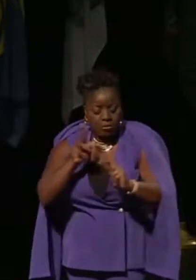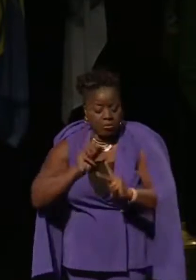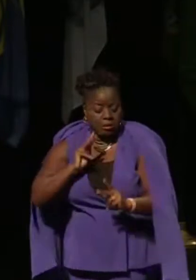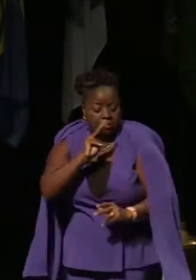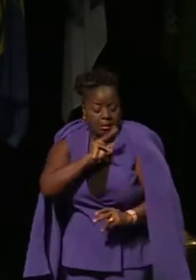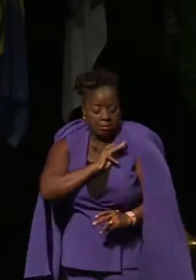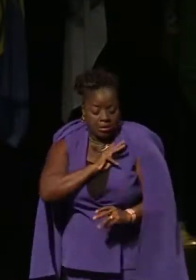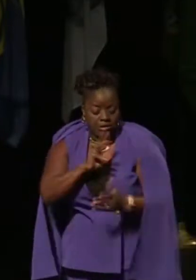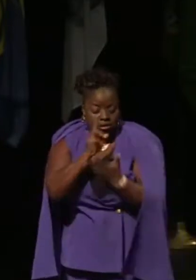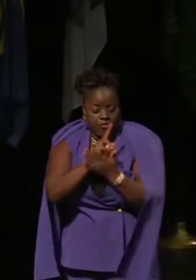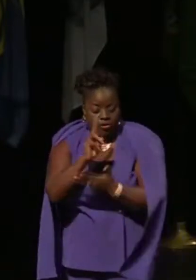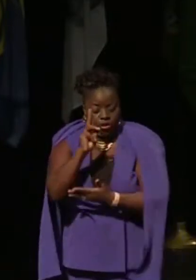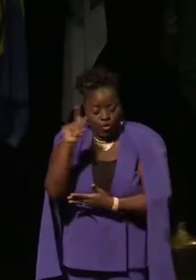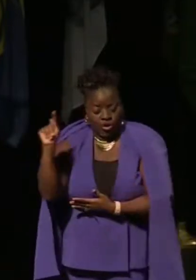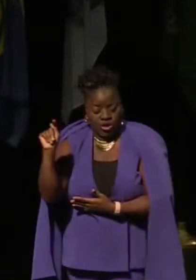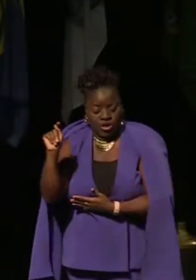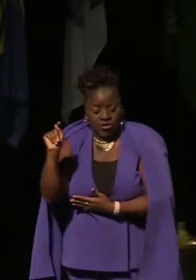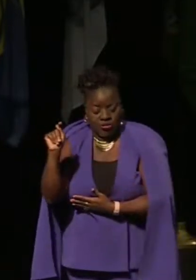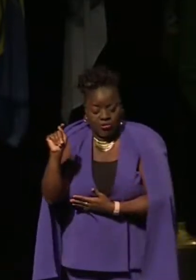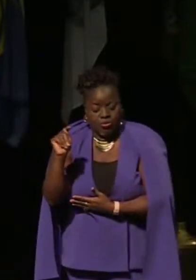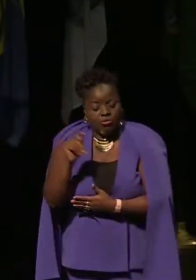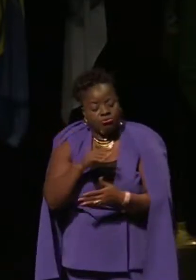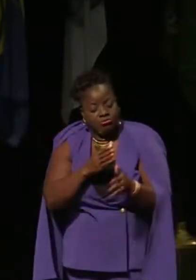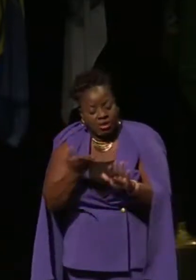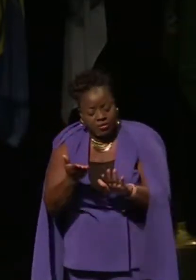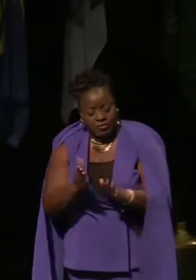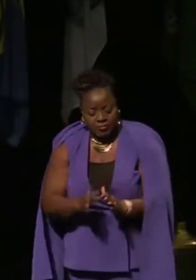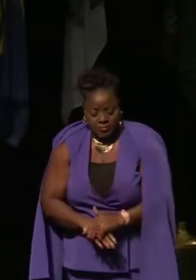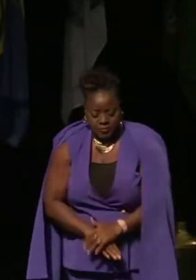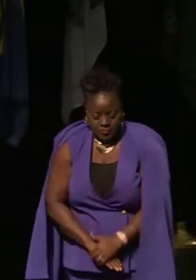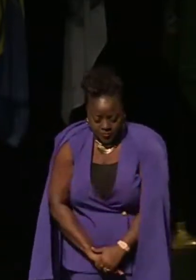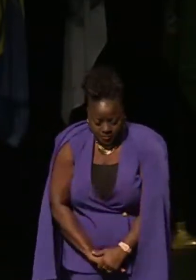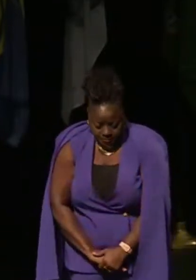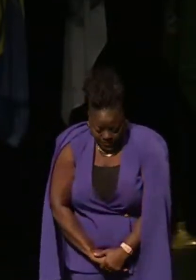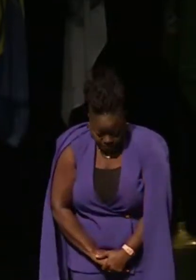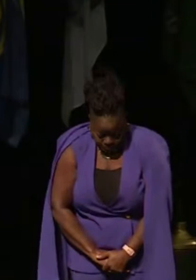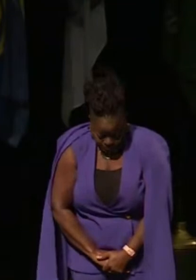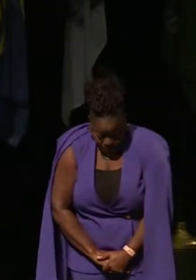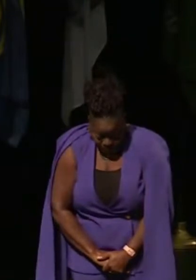members of our UTT family who have passed.